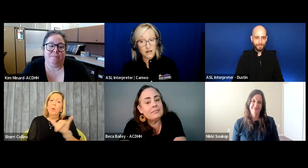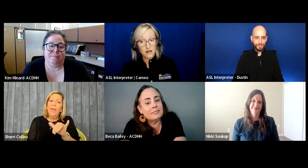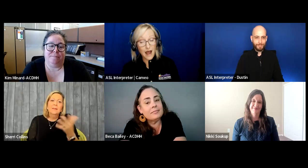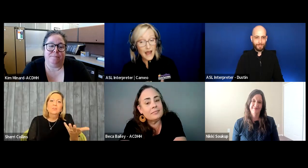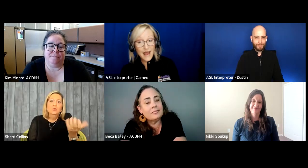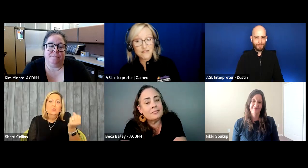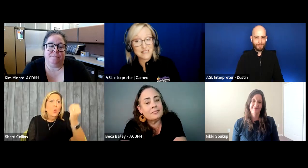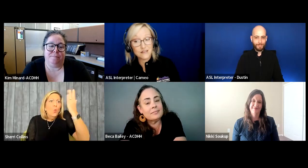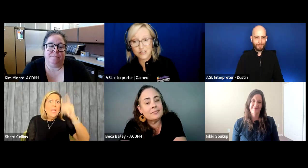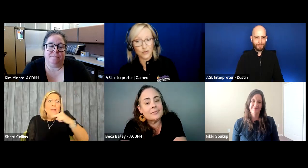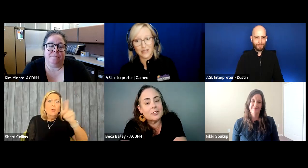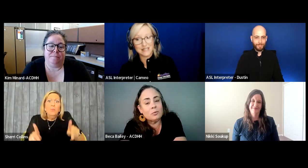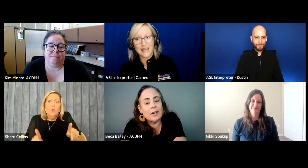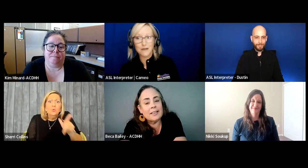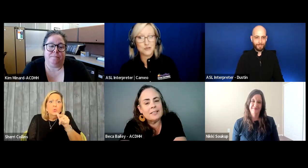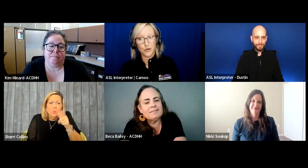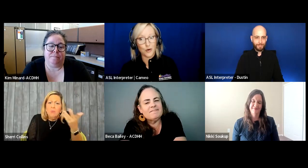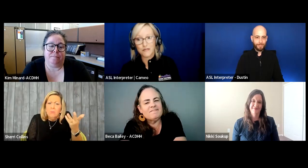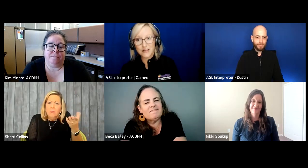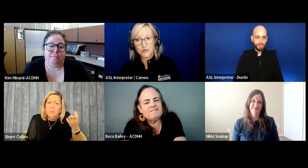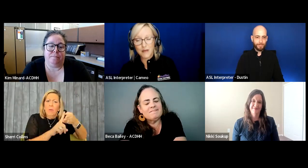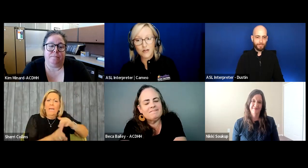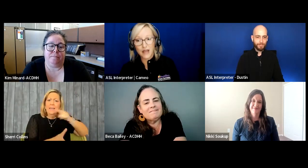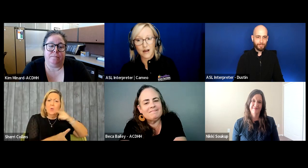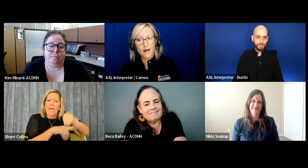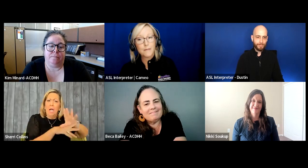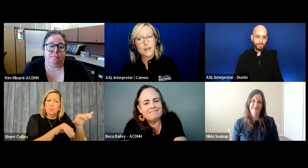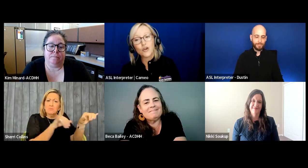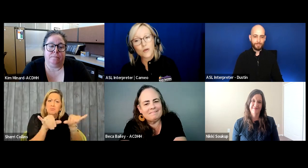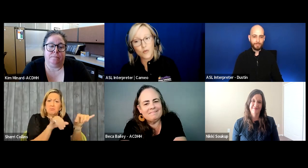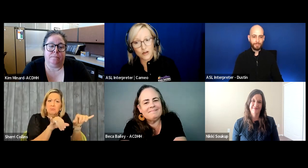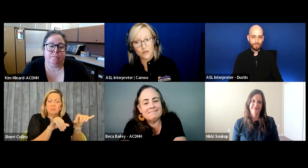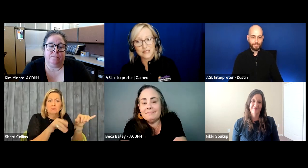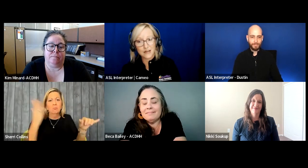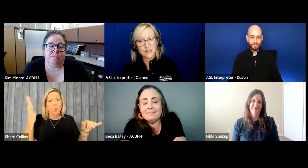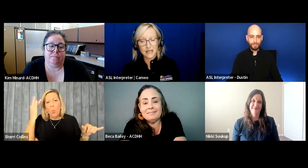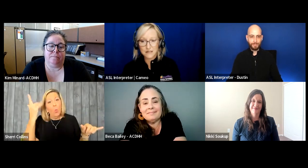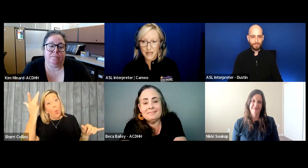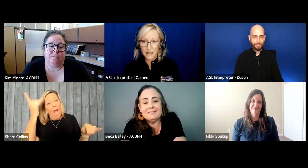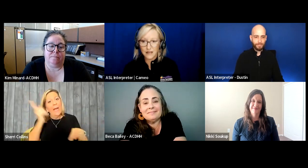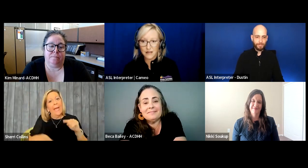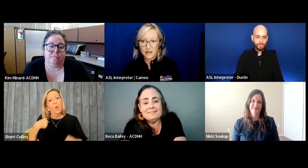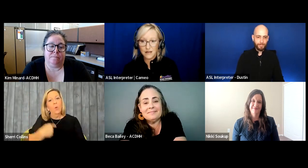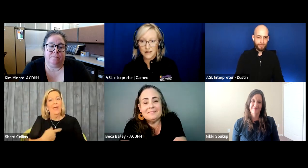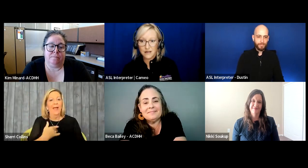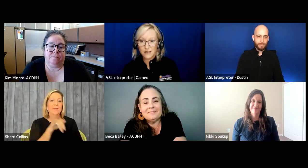Because I have the skills to, let's say, counsel you or provide you with medical care, but you're the one who doesn't understand